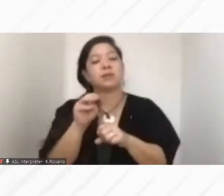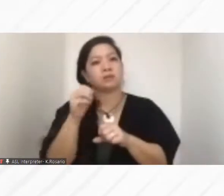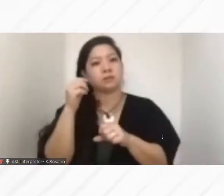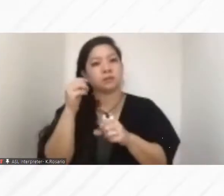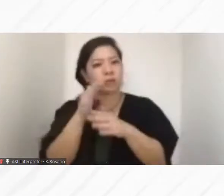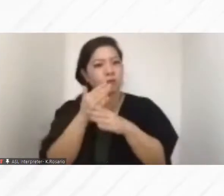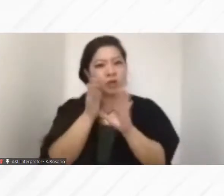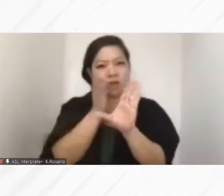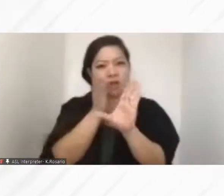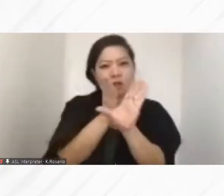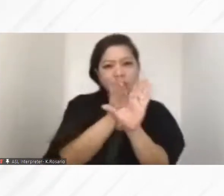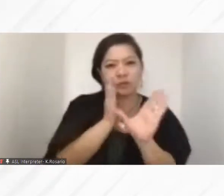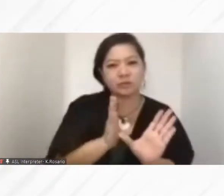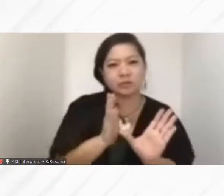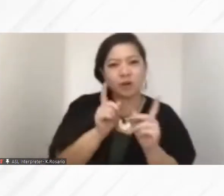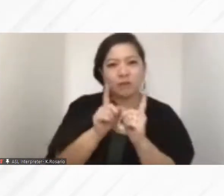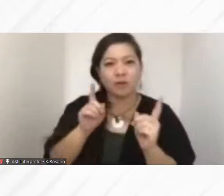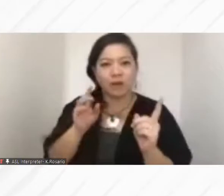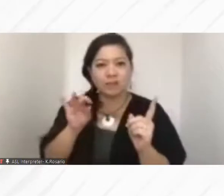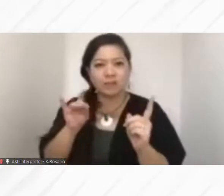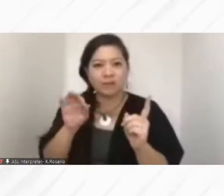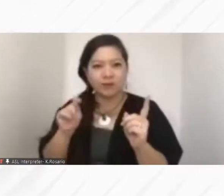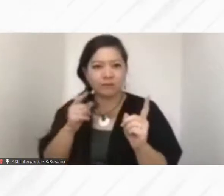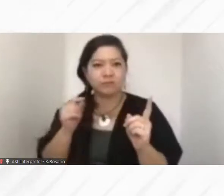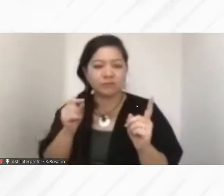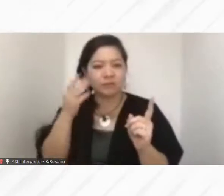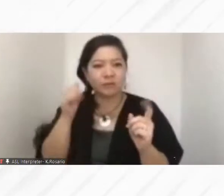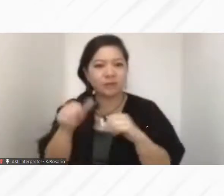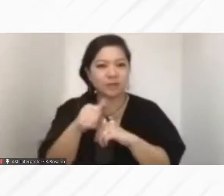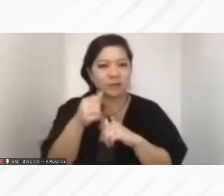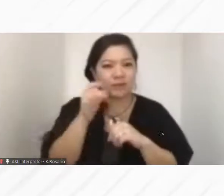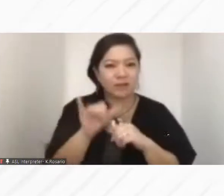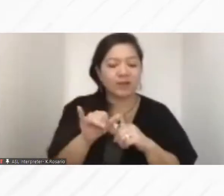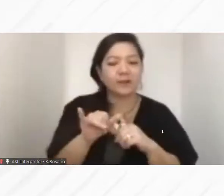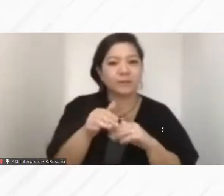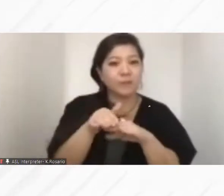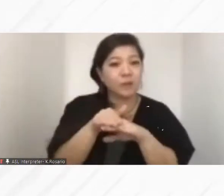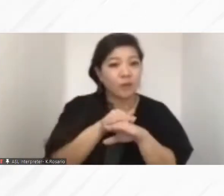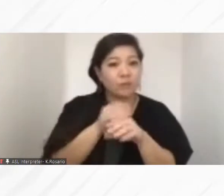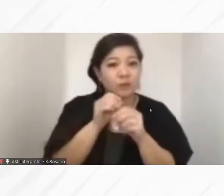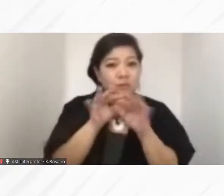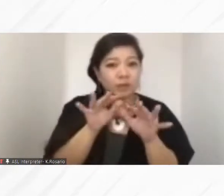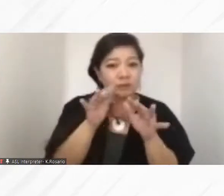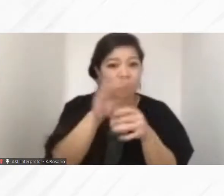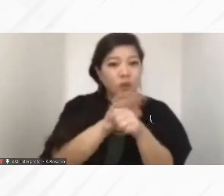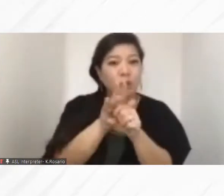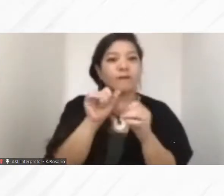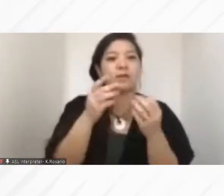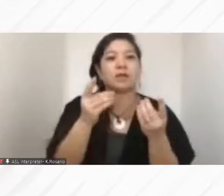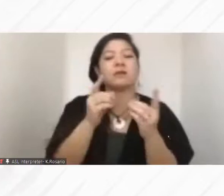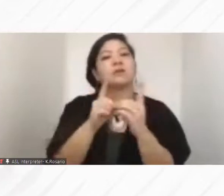of physical distancing, which again is a tactic we strongly recommend to slow the spread of the virus. Physical separation